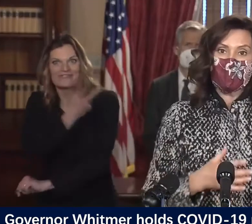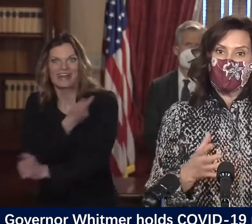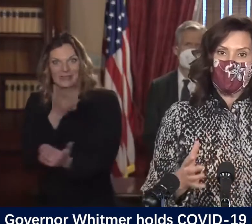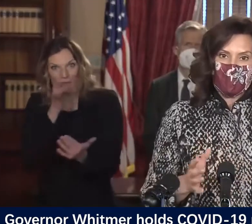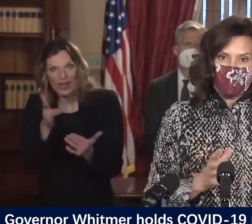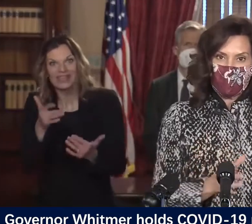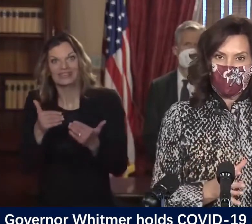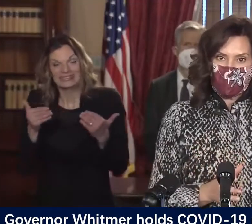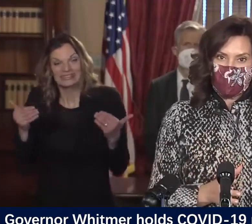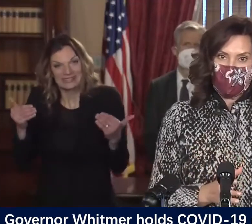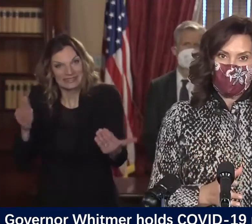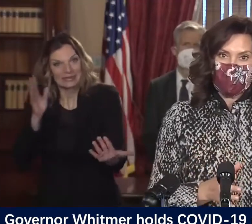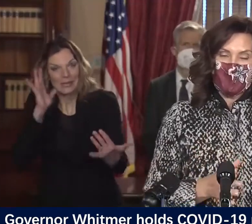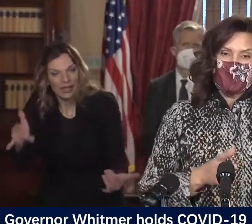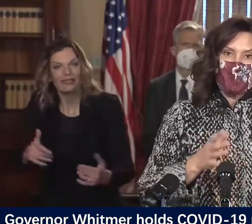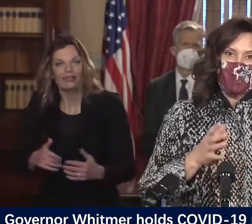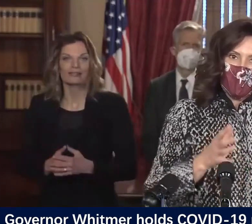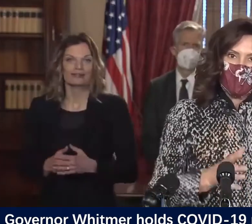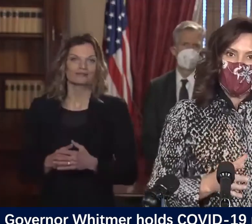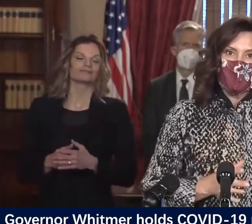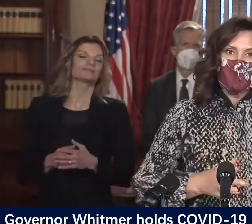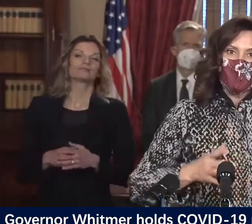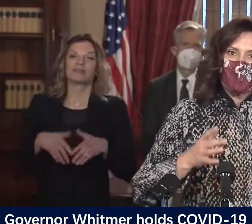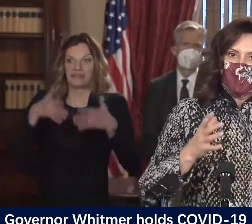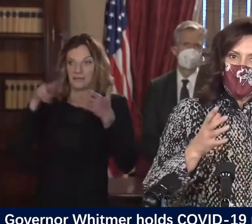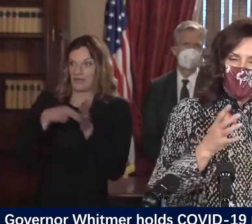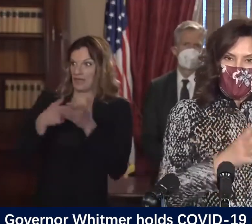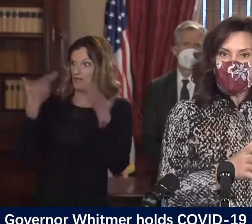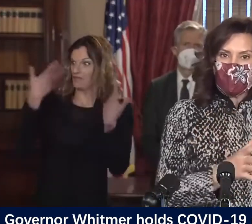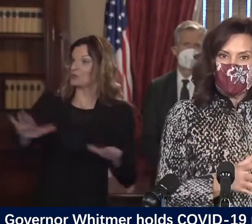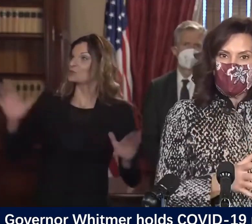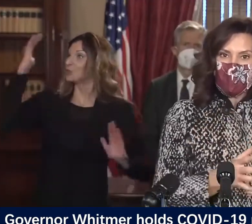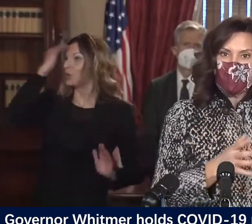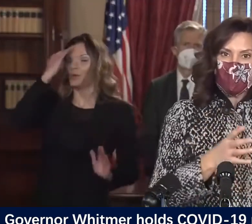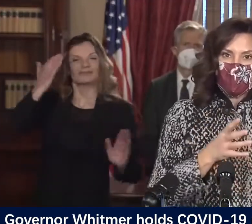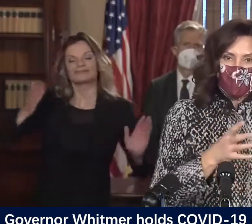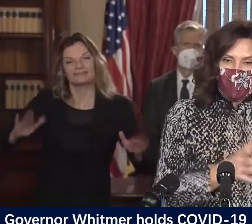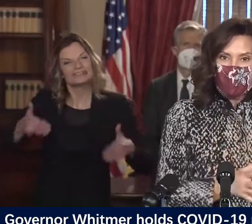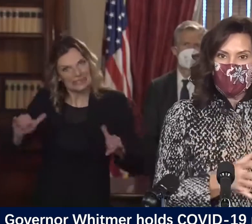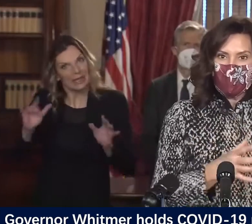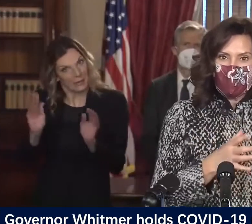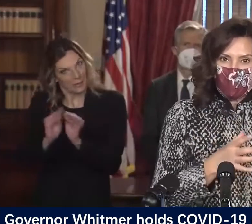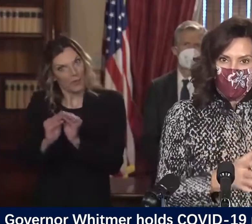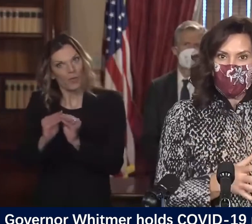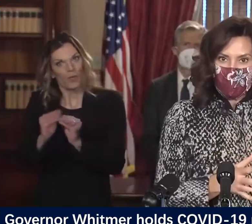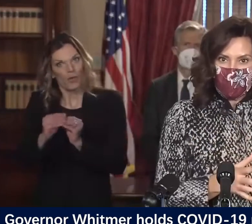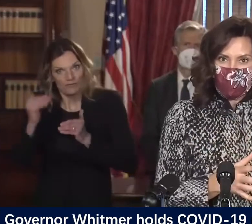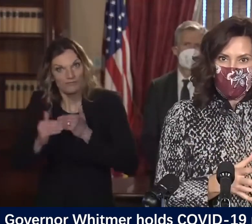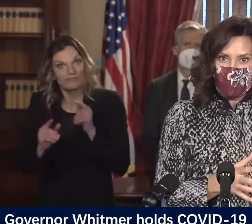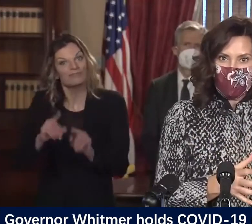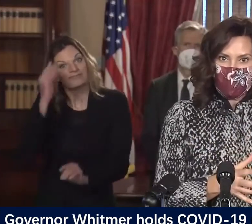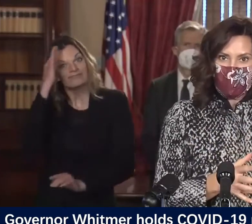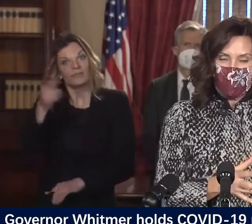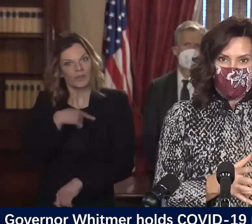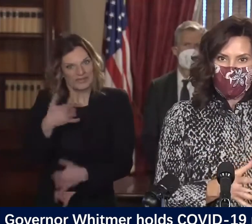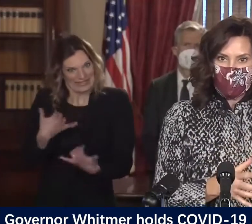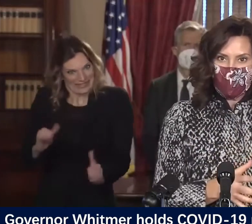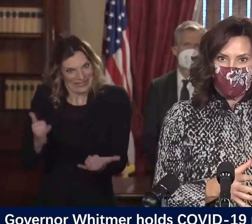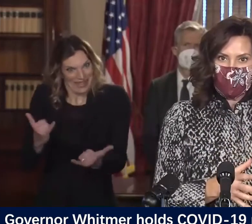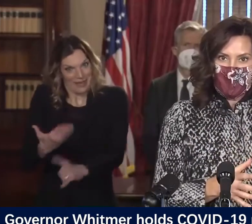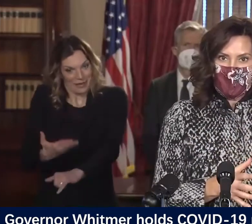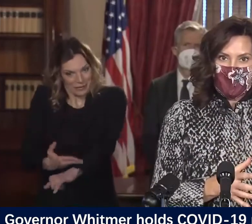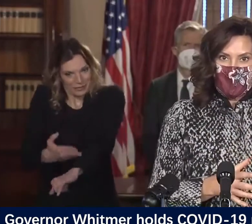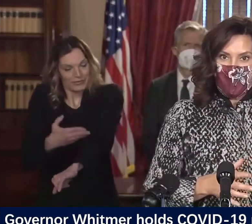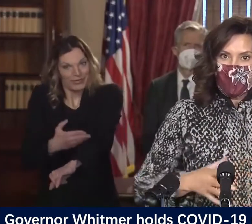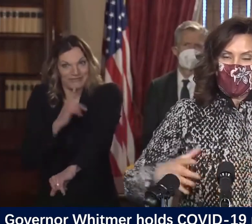We've got a lot of work to do on that space. But this is real progress that we are on the cusp